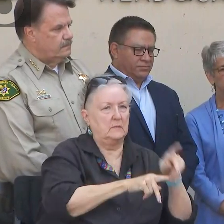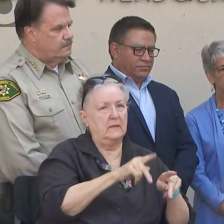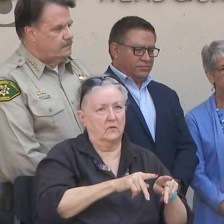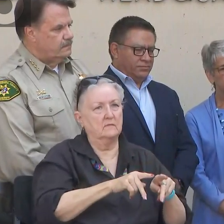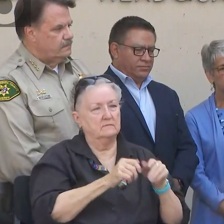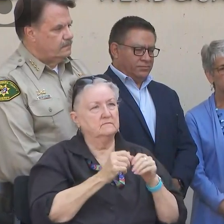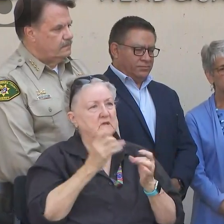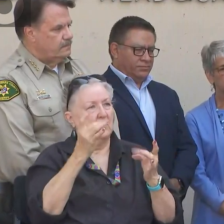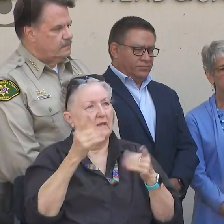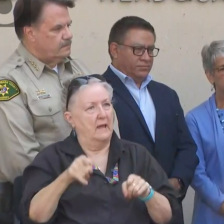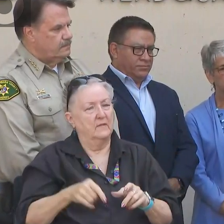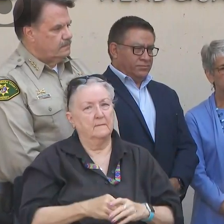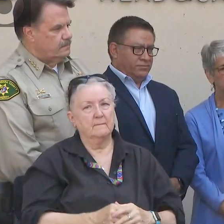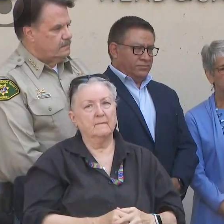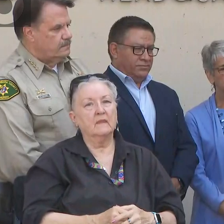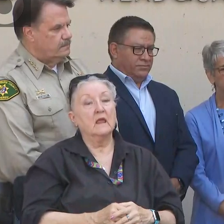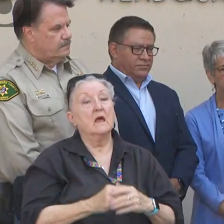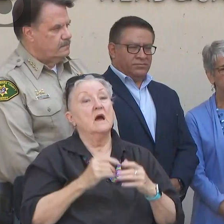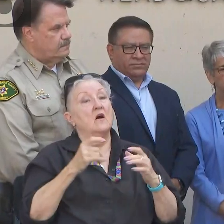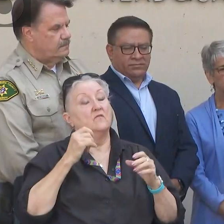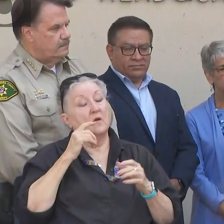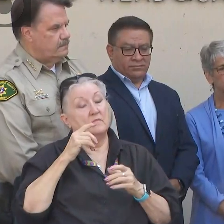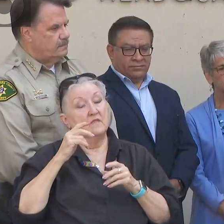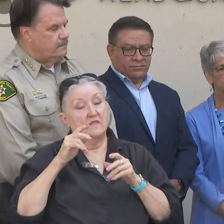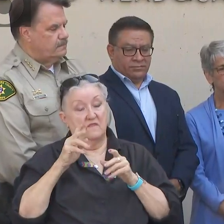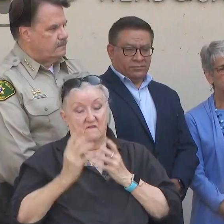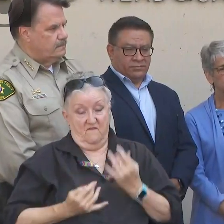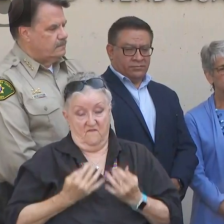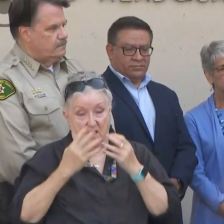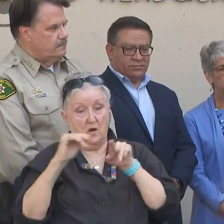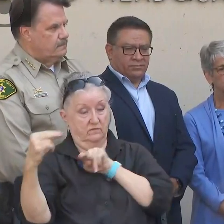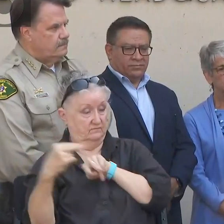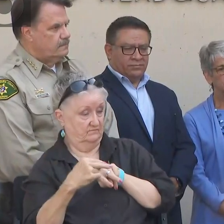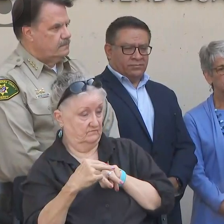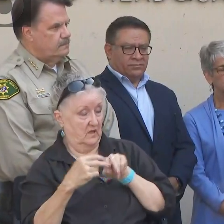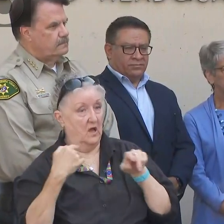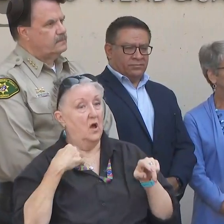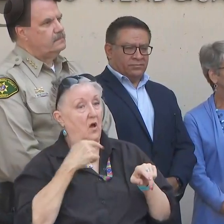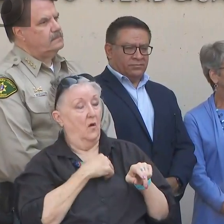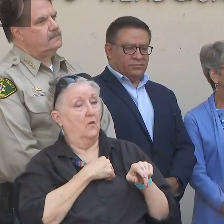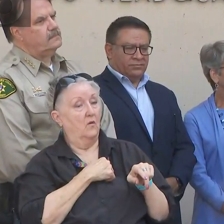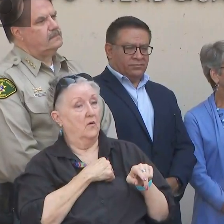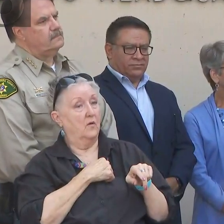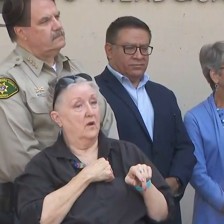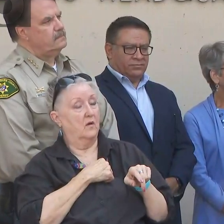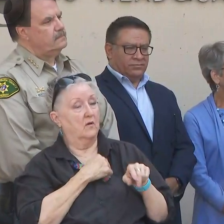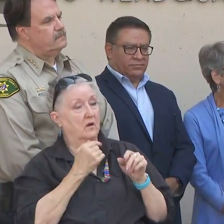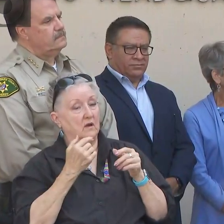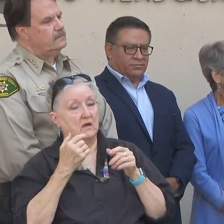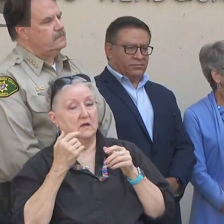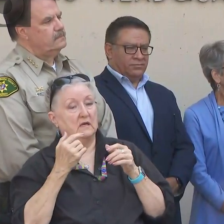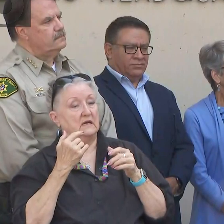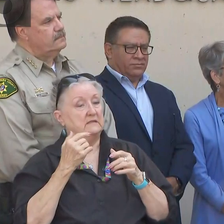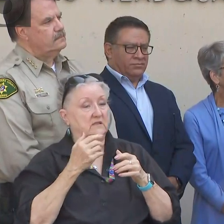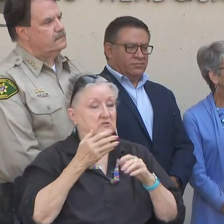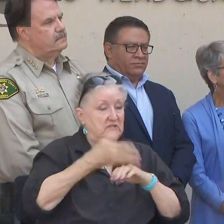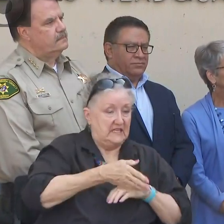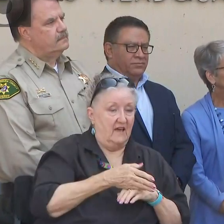tragedy. From the fire side, we were shortly after the May